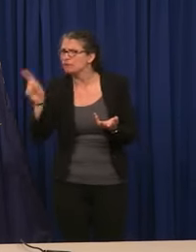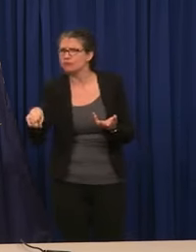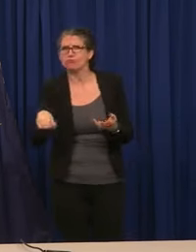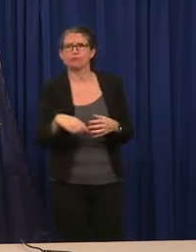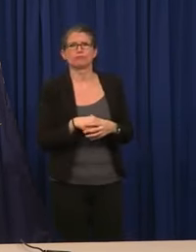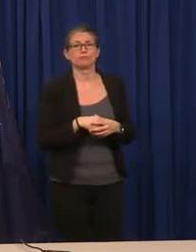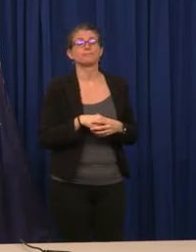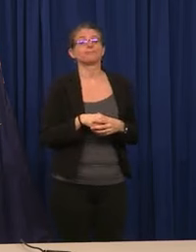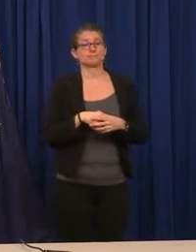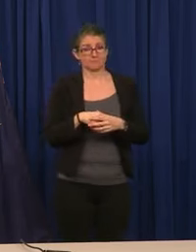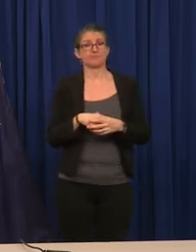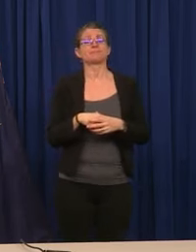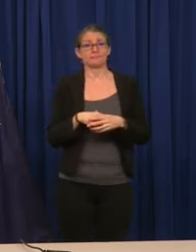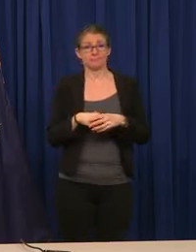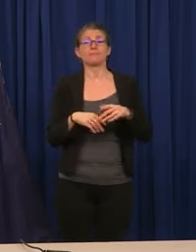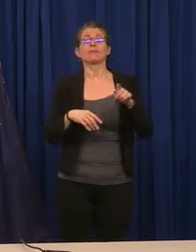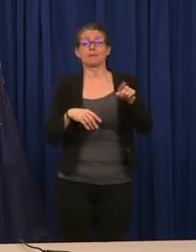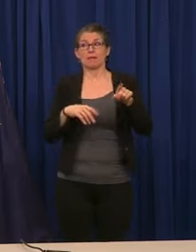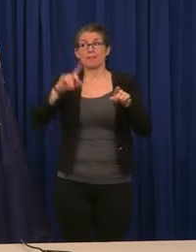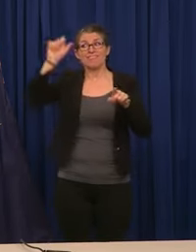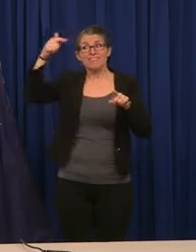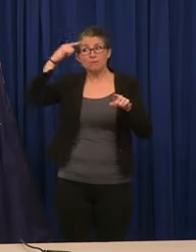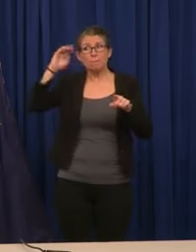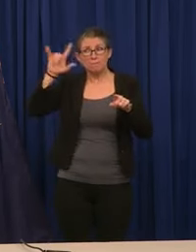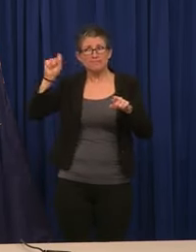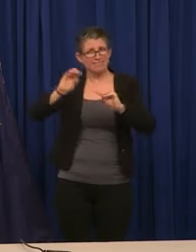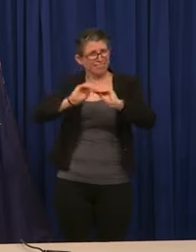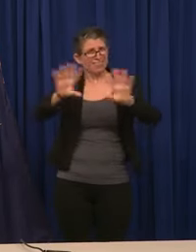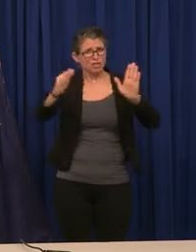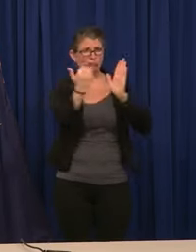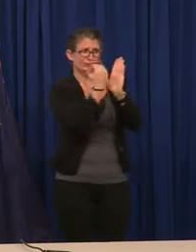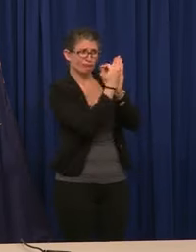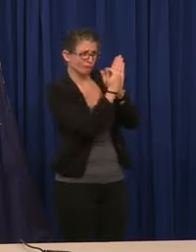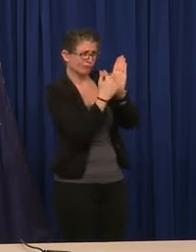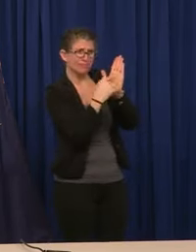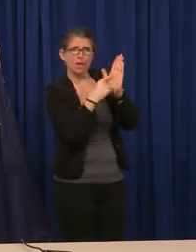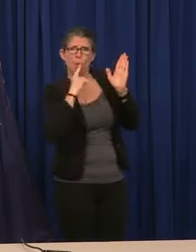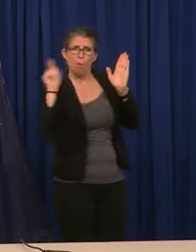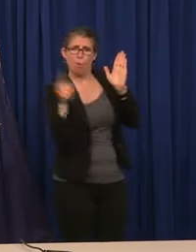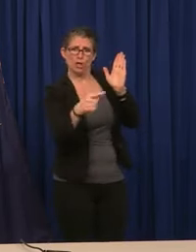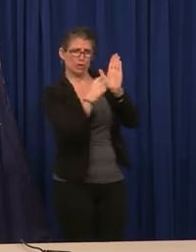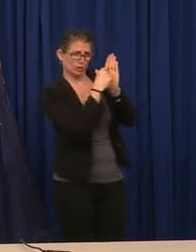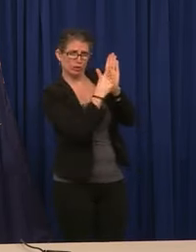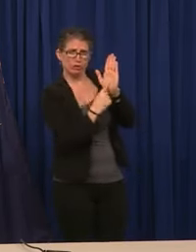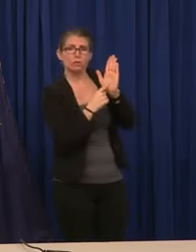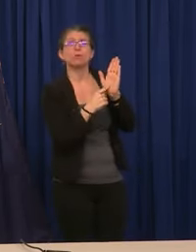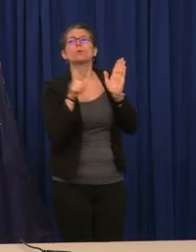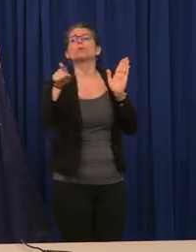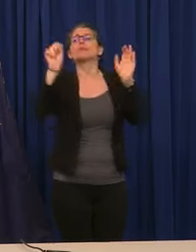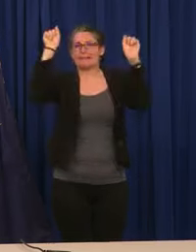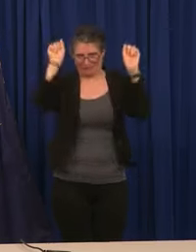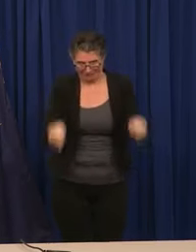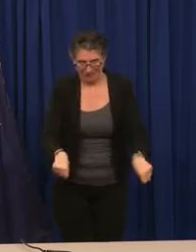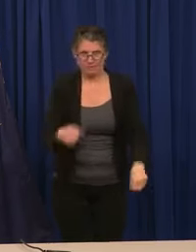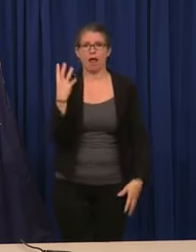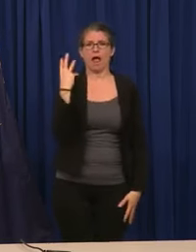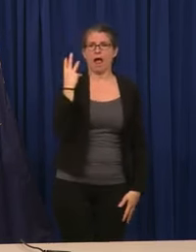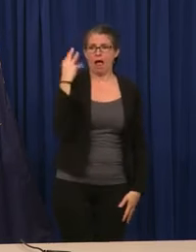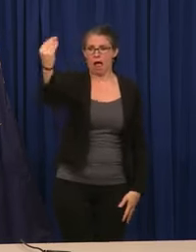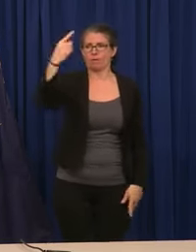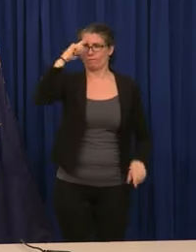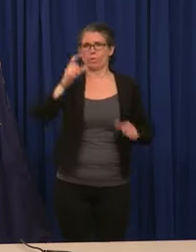specify very, very explicitly and thankfully that exercise, you can still go outside. But there were